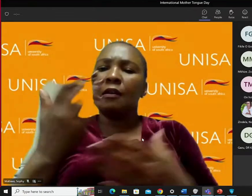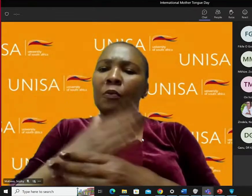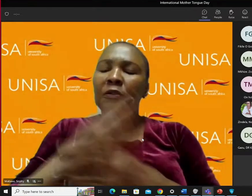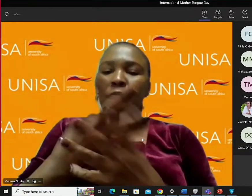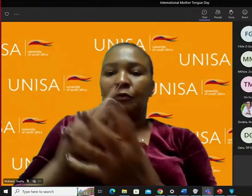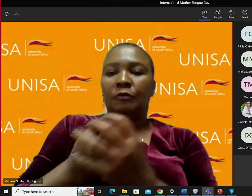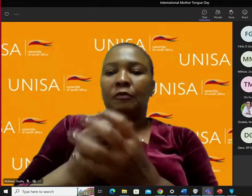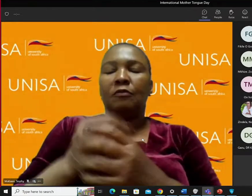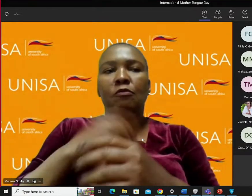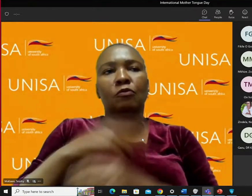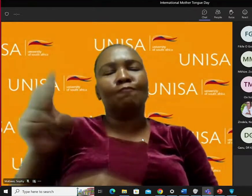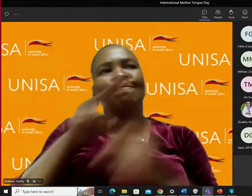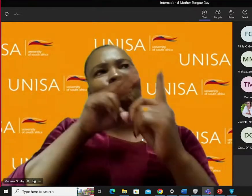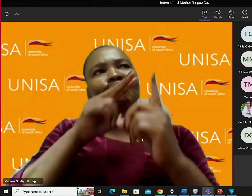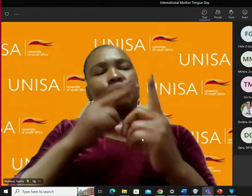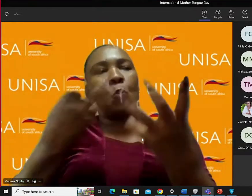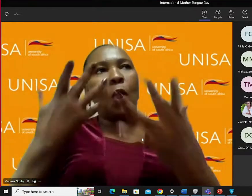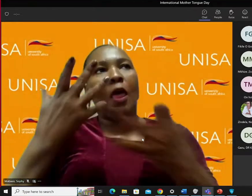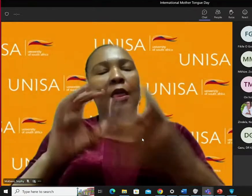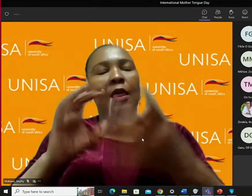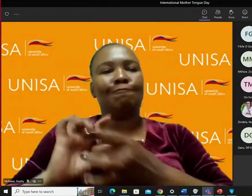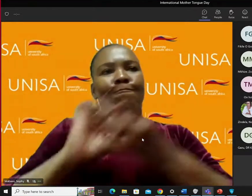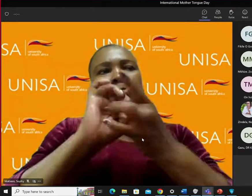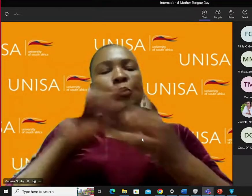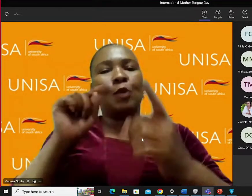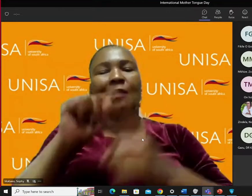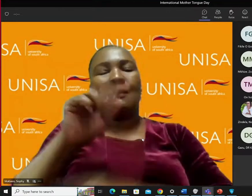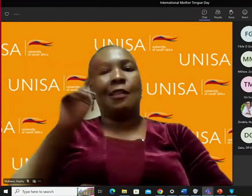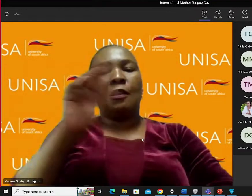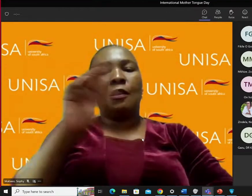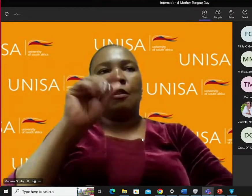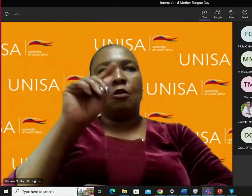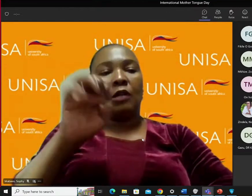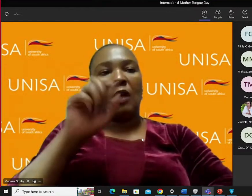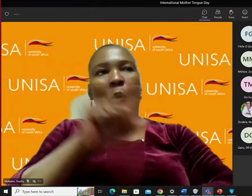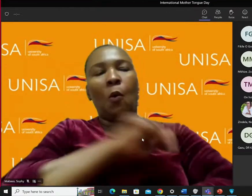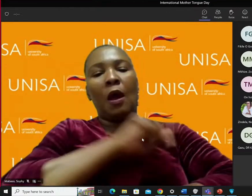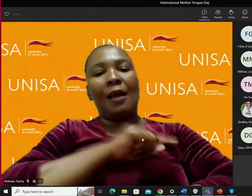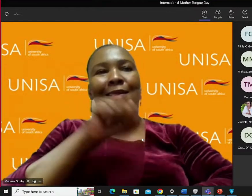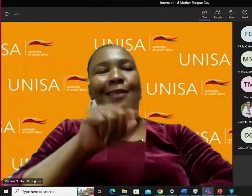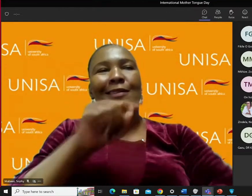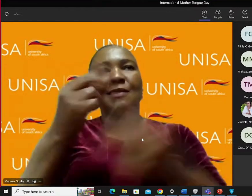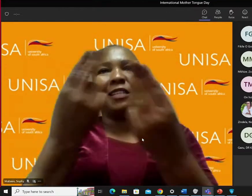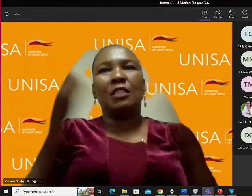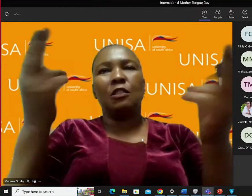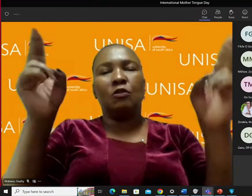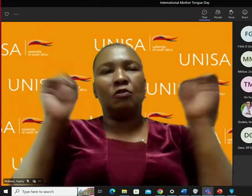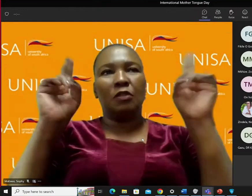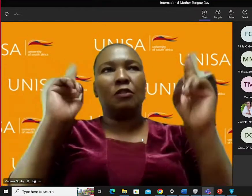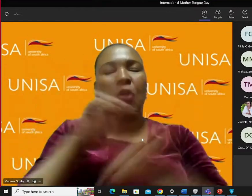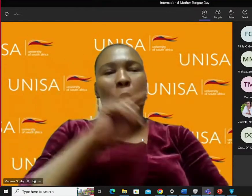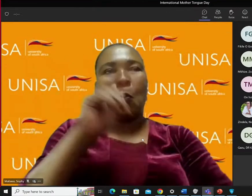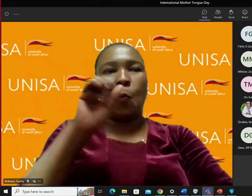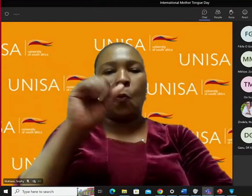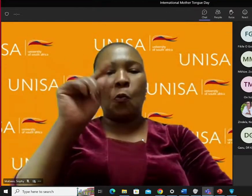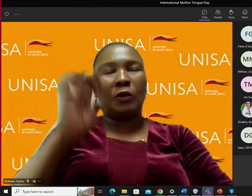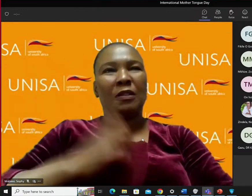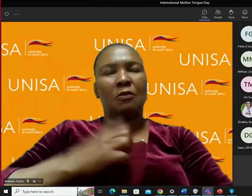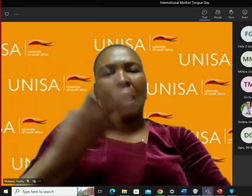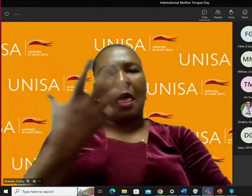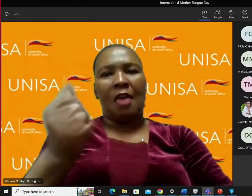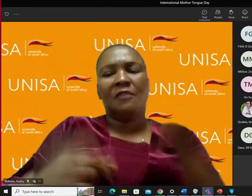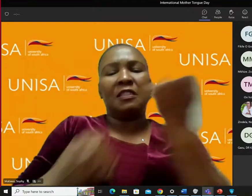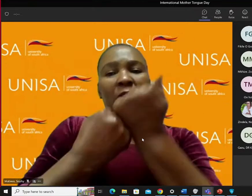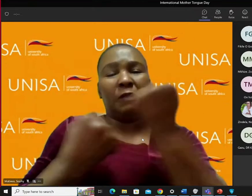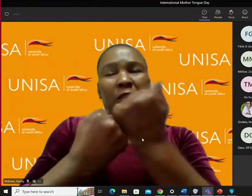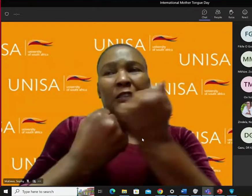also connect with this node, because it is an institutional node, and we do have support for the node